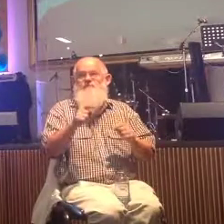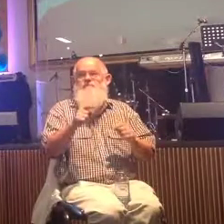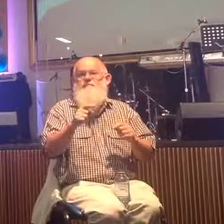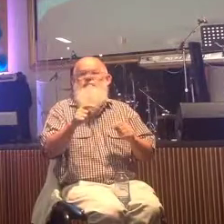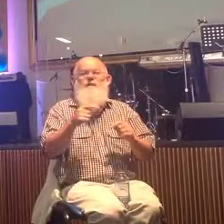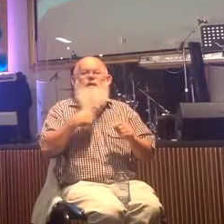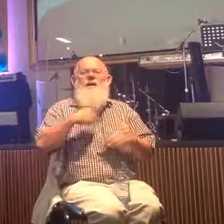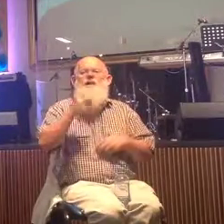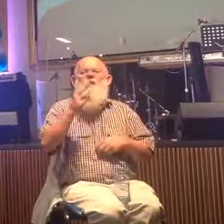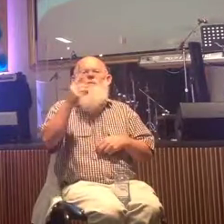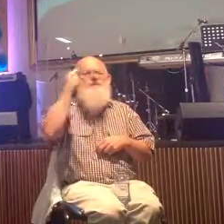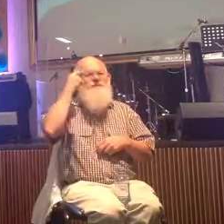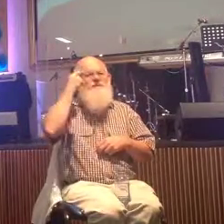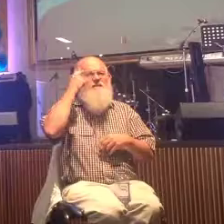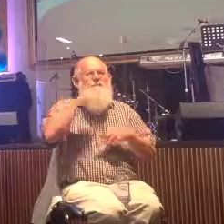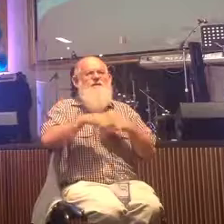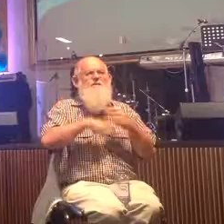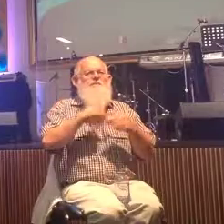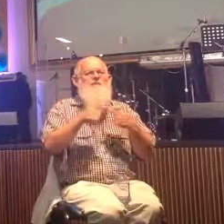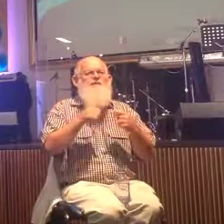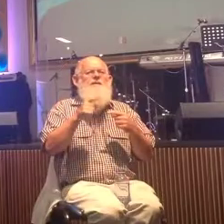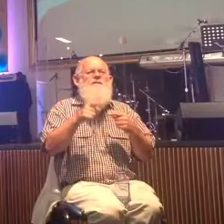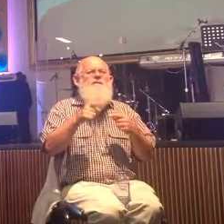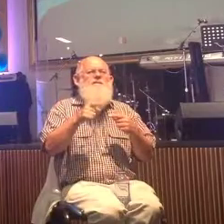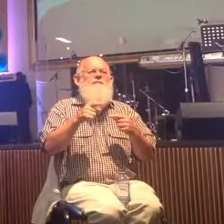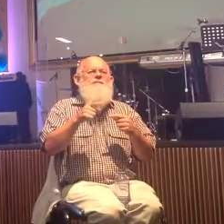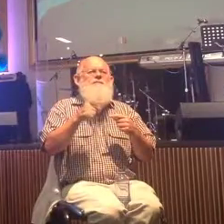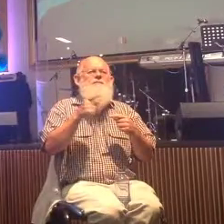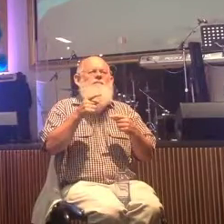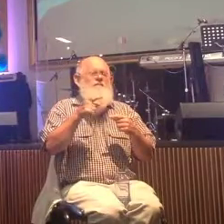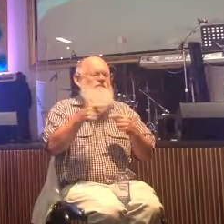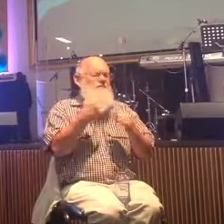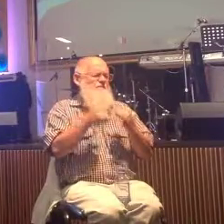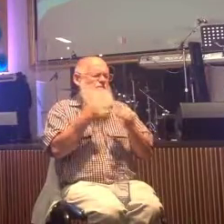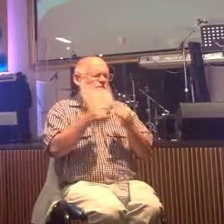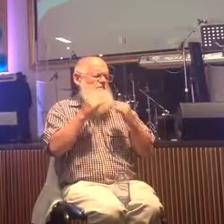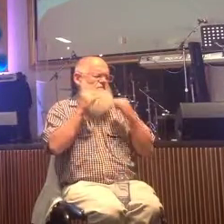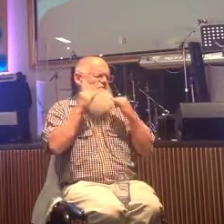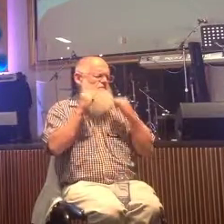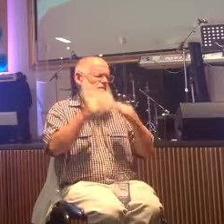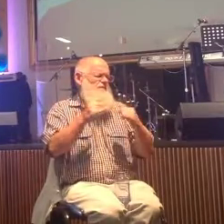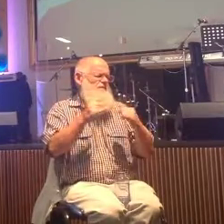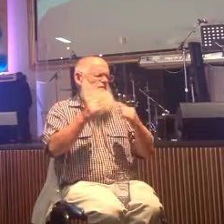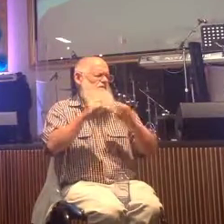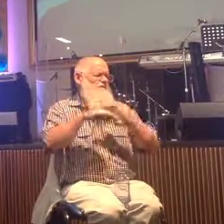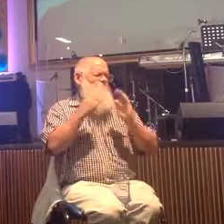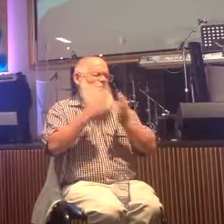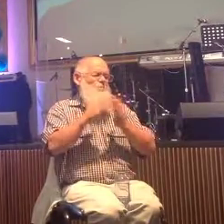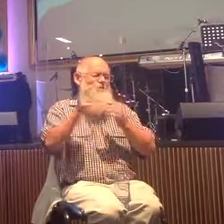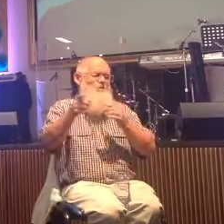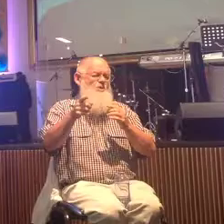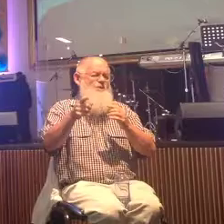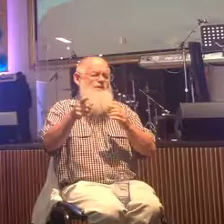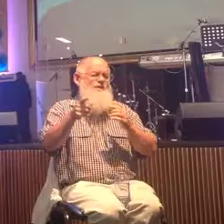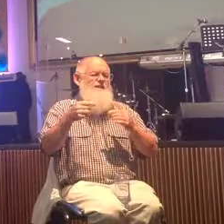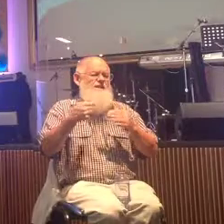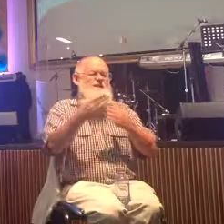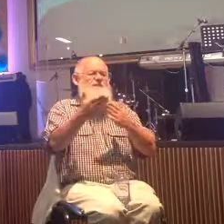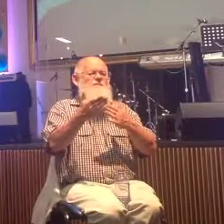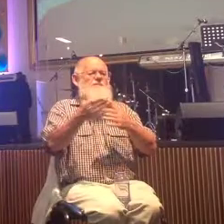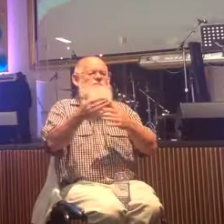funny, like I was thinking about this sort of representation. This is the worst of the worst. This is what the world offers. And I was